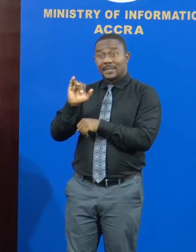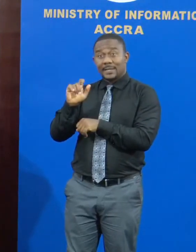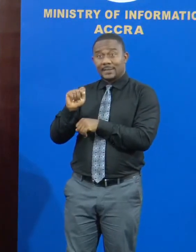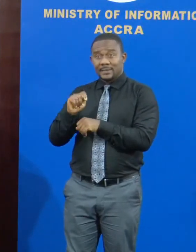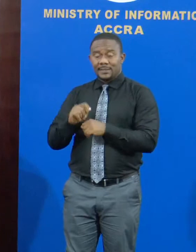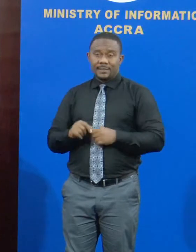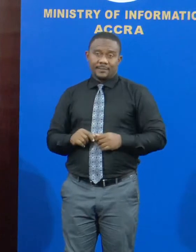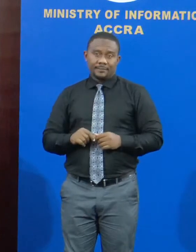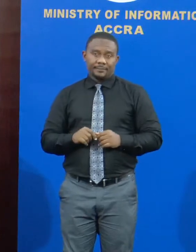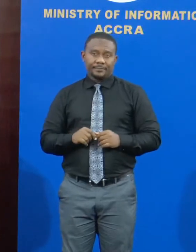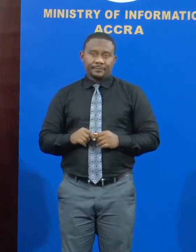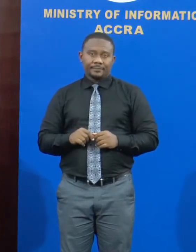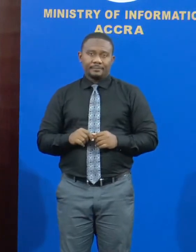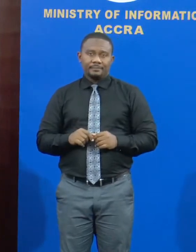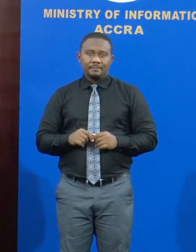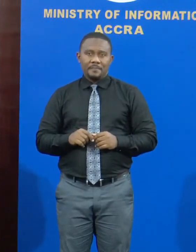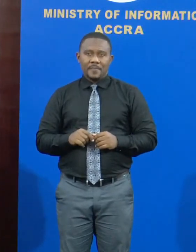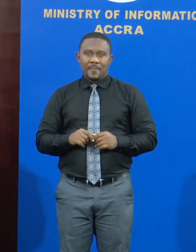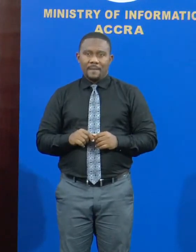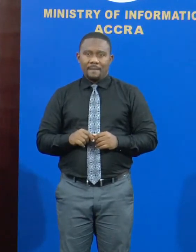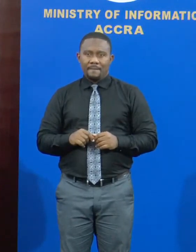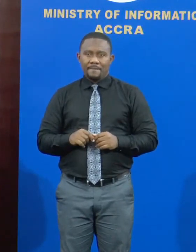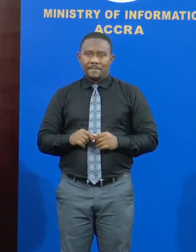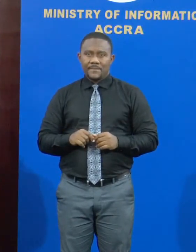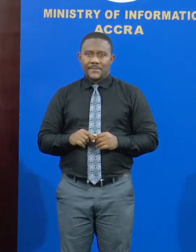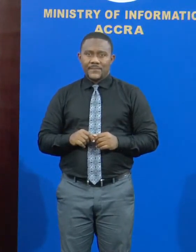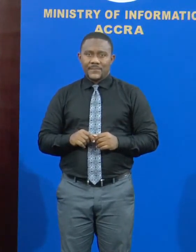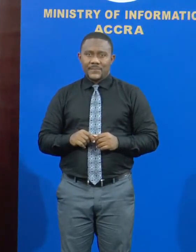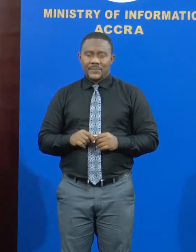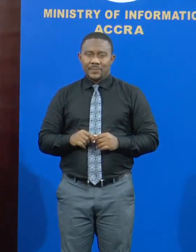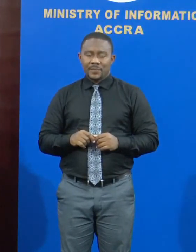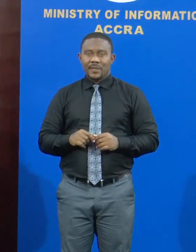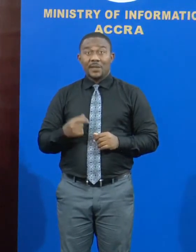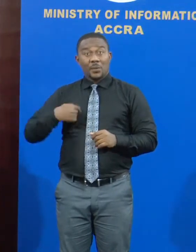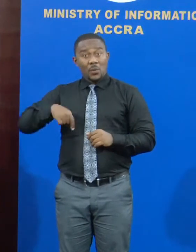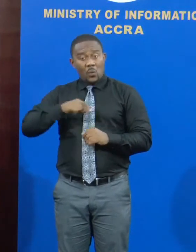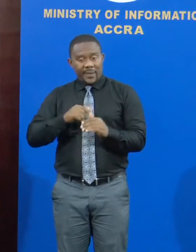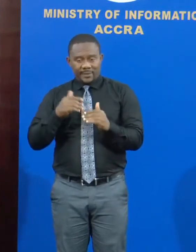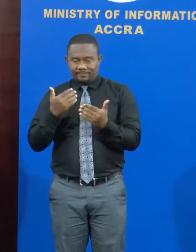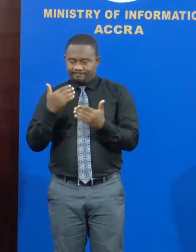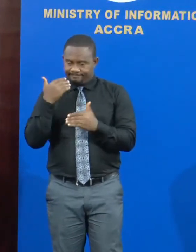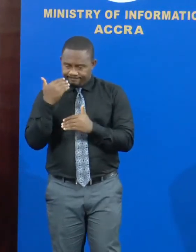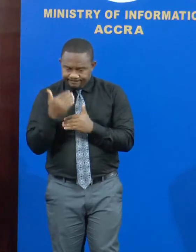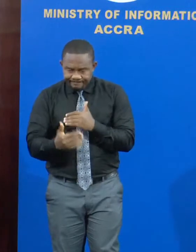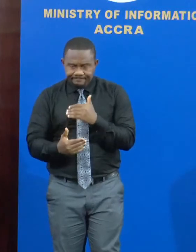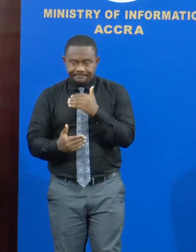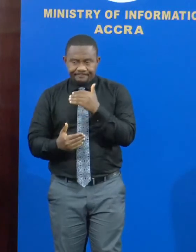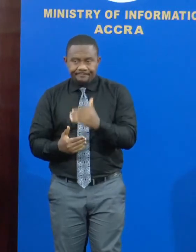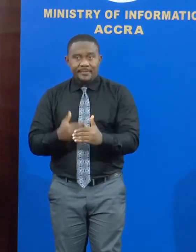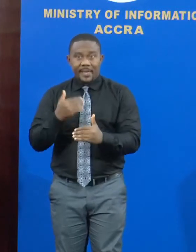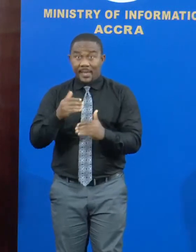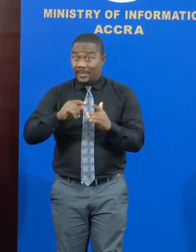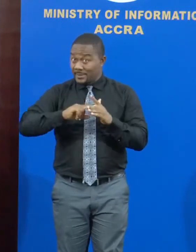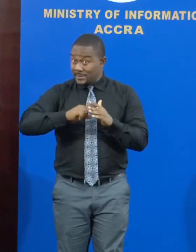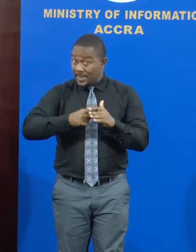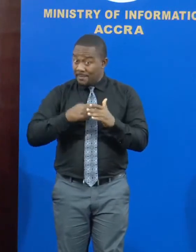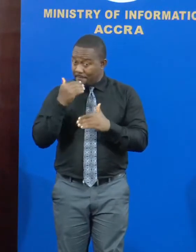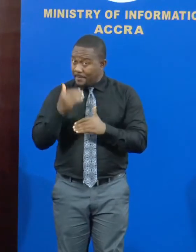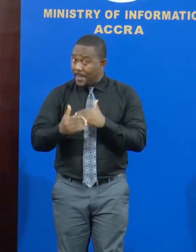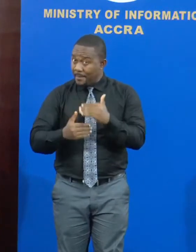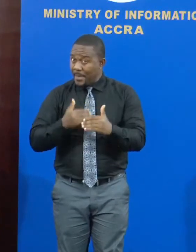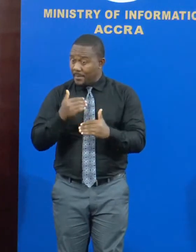So we've embarked on a journey towards making sure